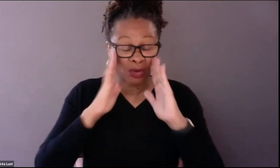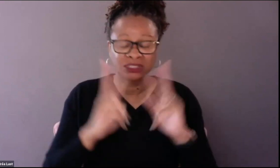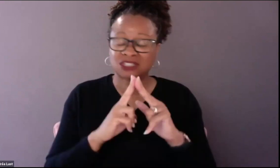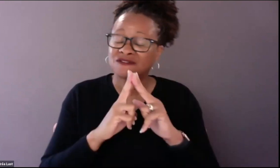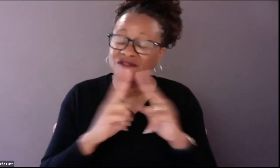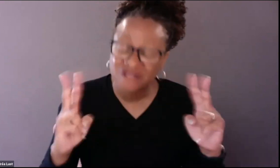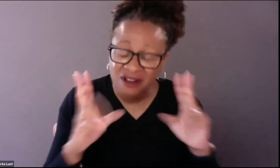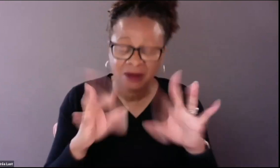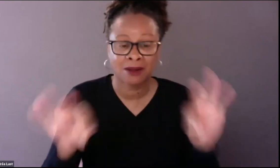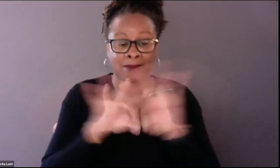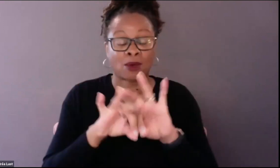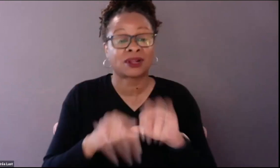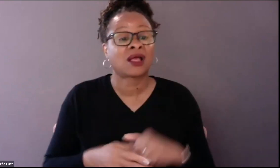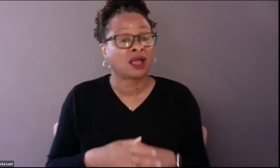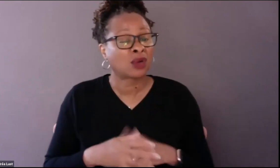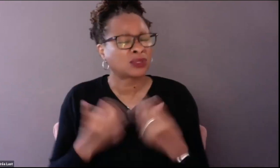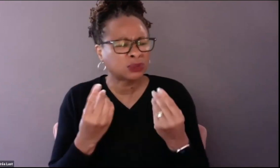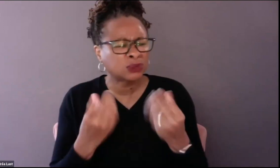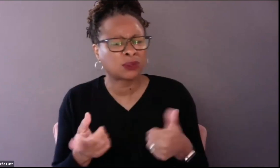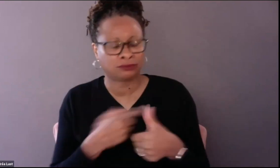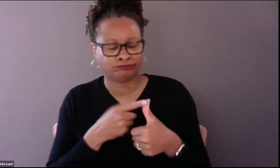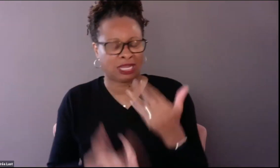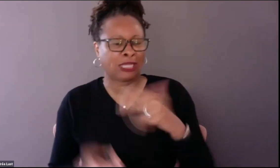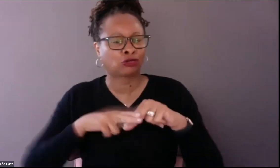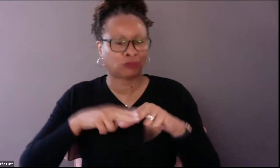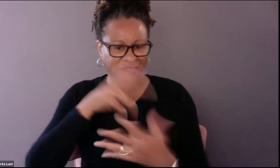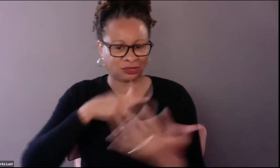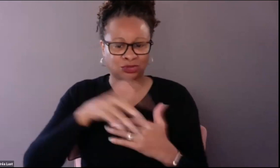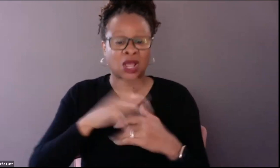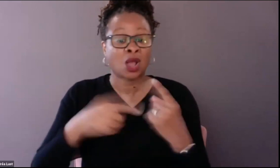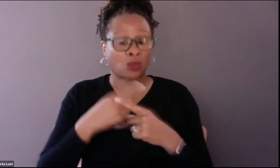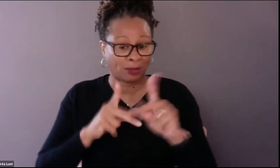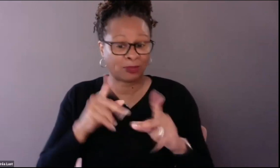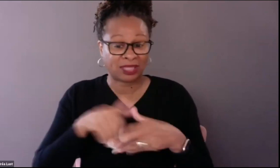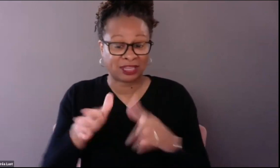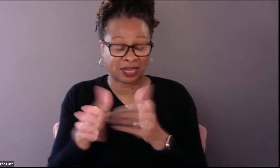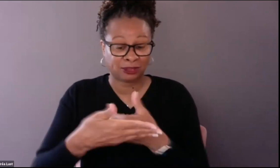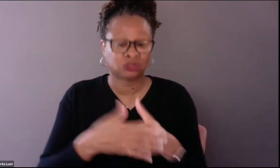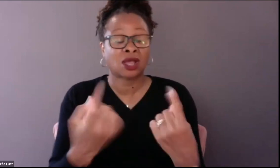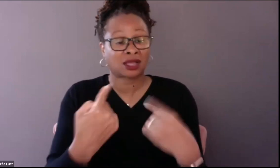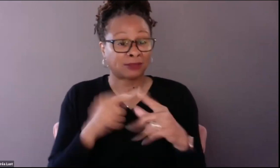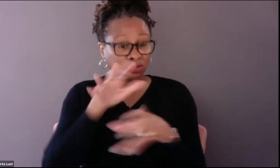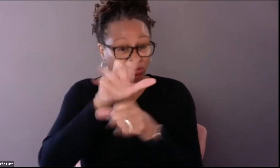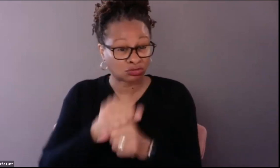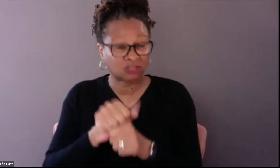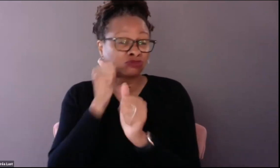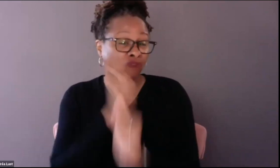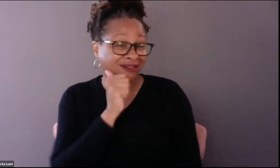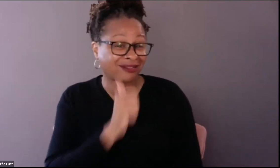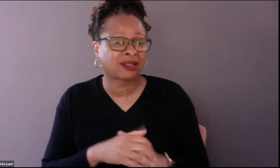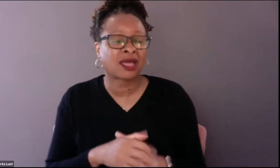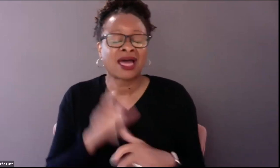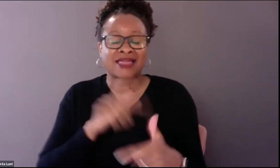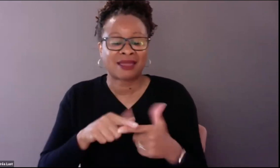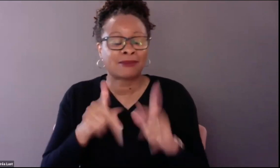important. One, it helps to increase socialization because when people in the neighborhood are coming to the rituals on a regular basis, then people